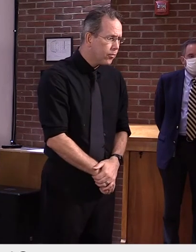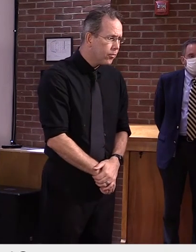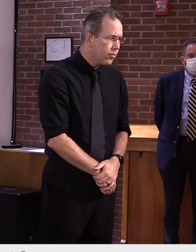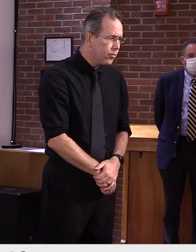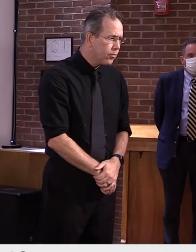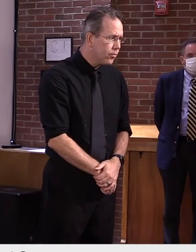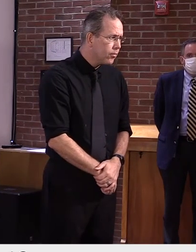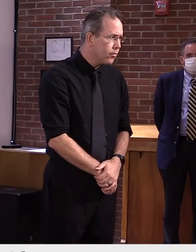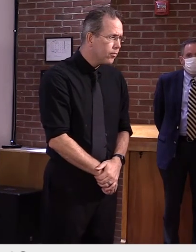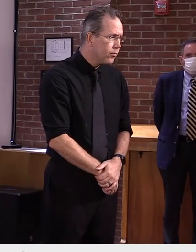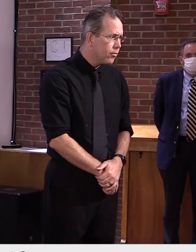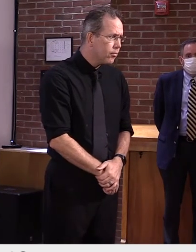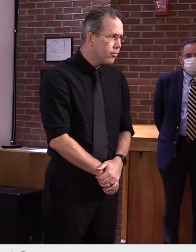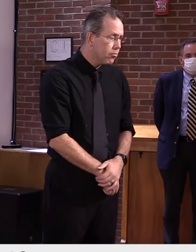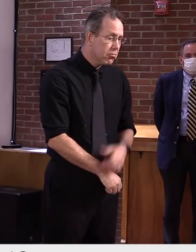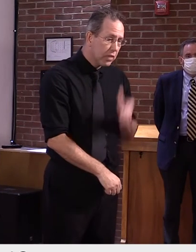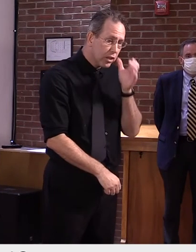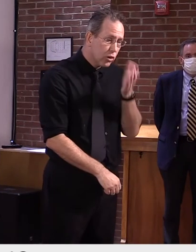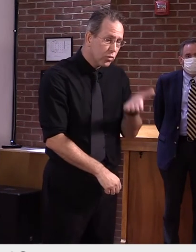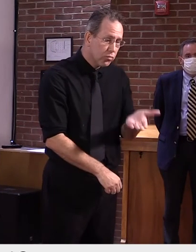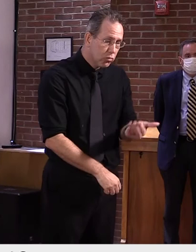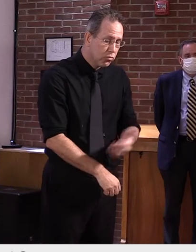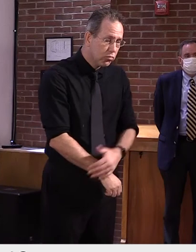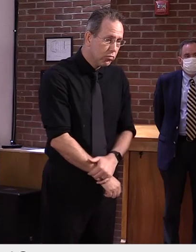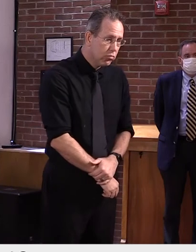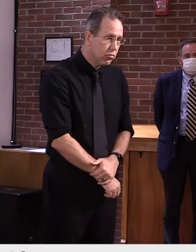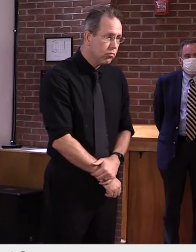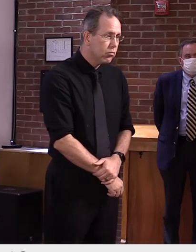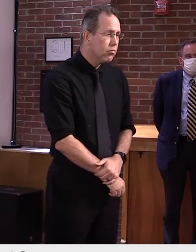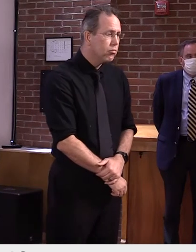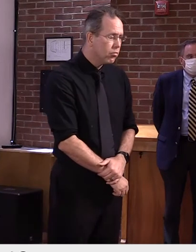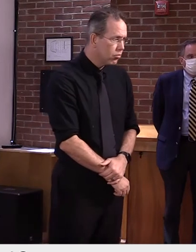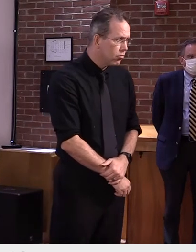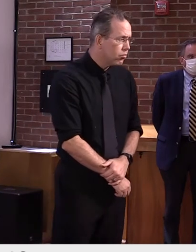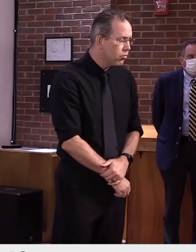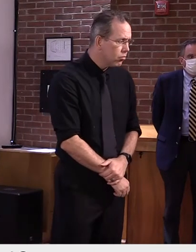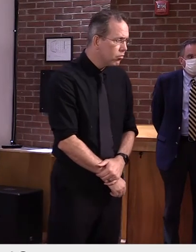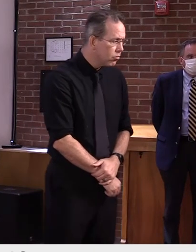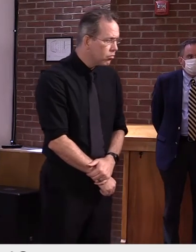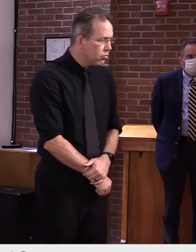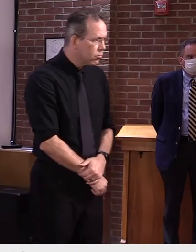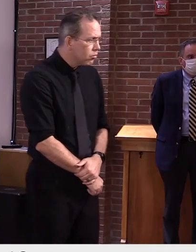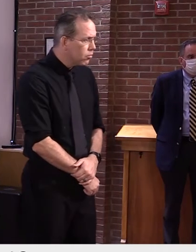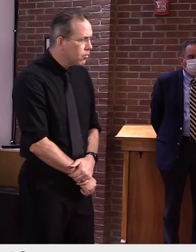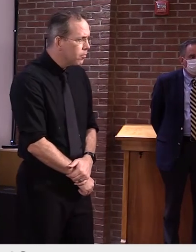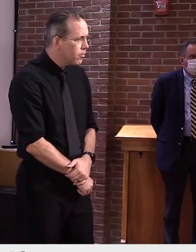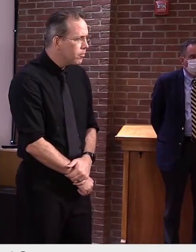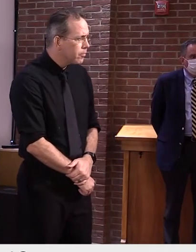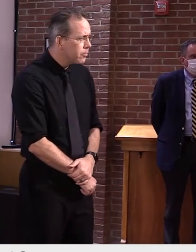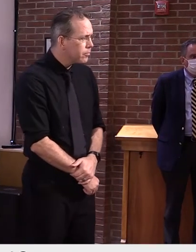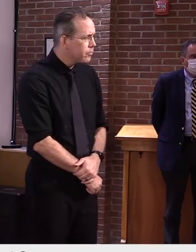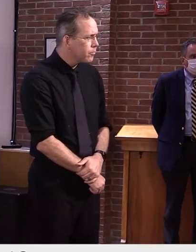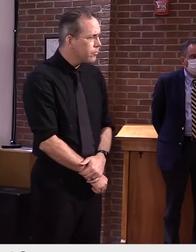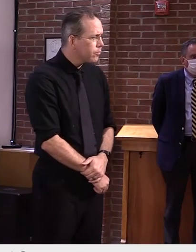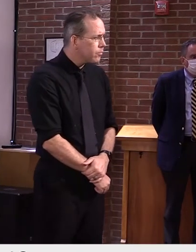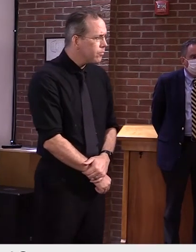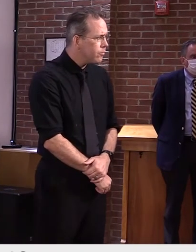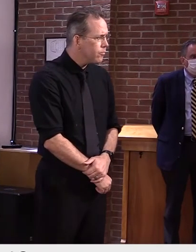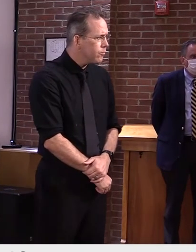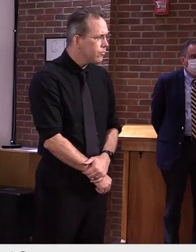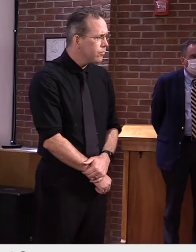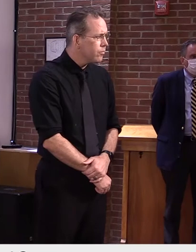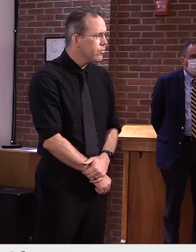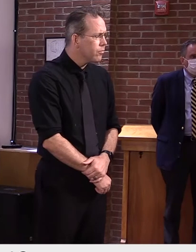Can you hear me? I can. Uh, thank you. a quick one for the doctor and, uh, a quick one for the governor, if I may.